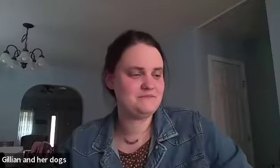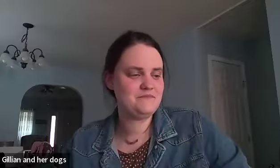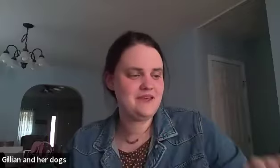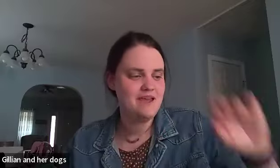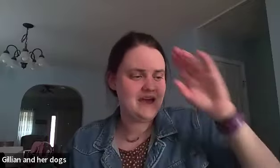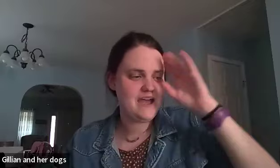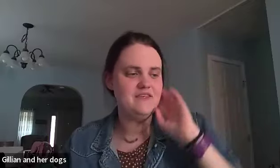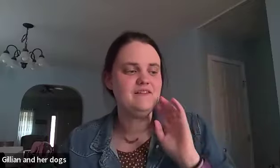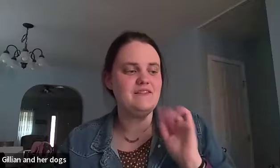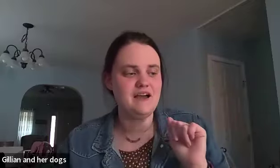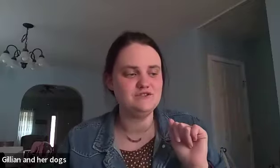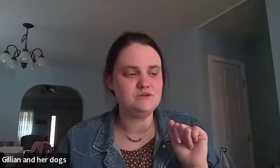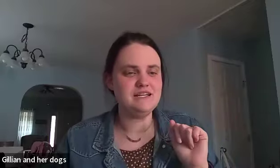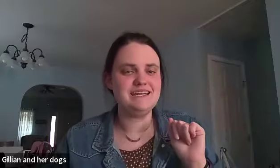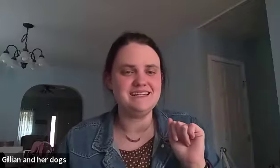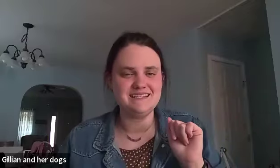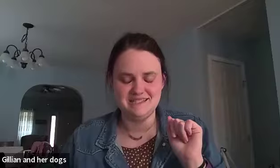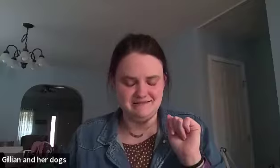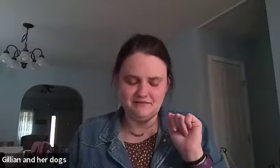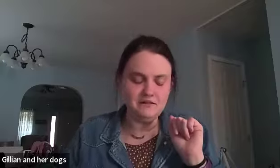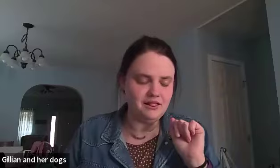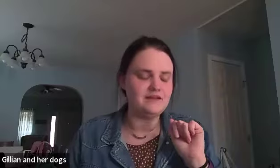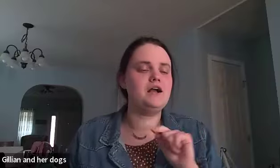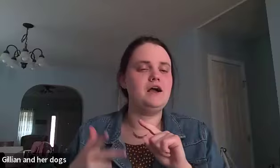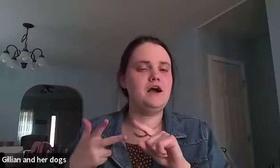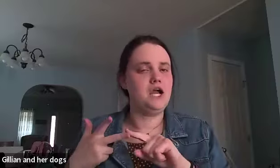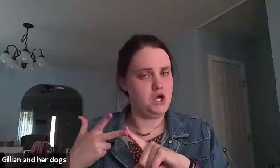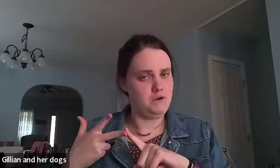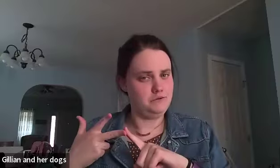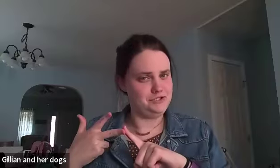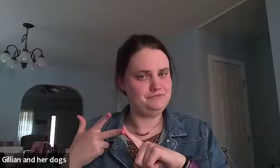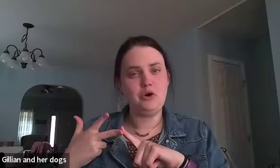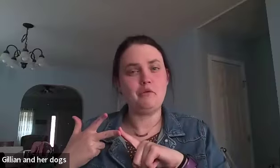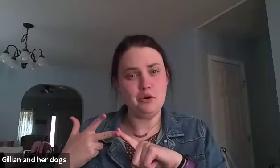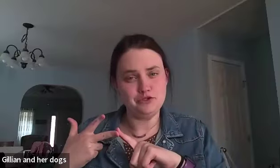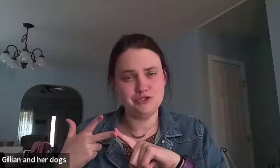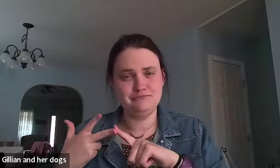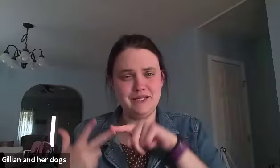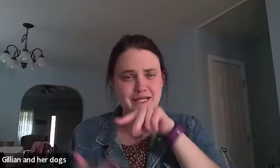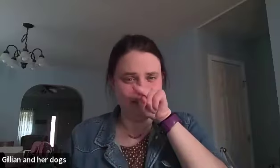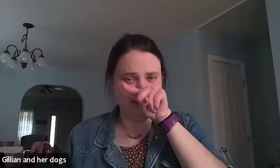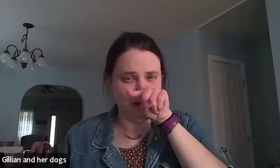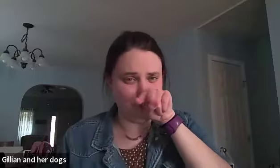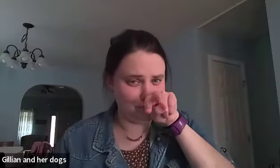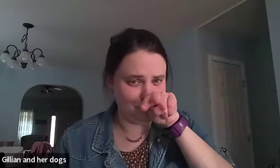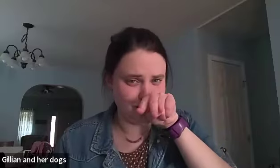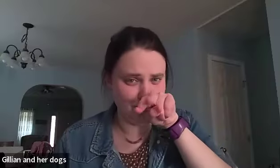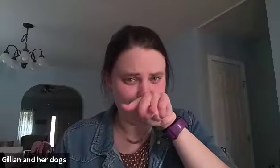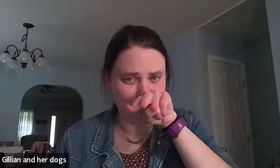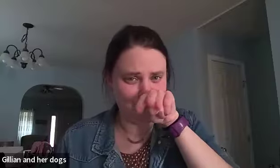with. And then the last one is a cockroach or a roach. And it's cockroach with the no, like,